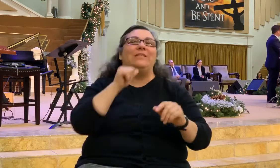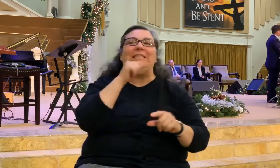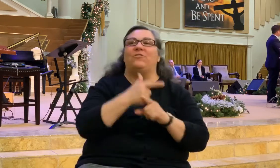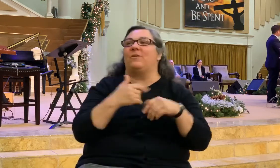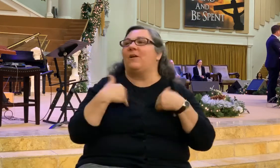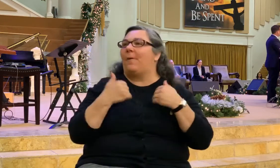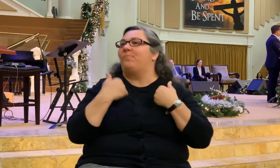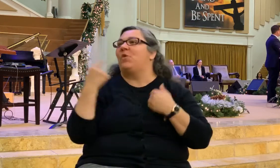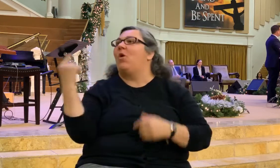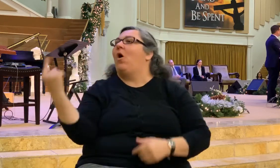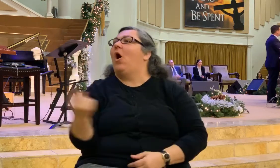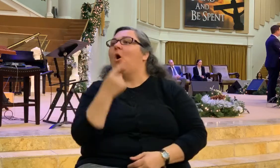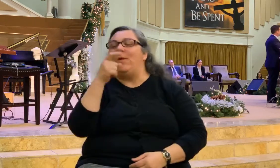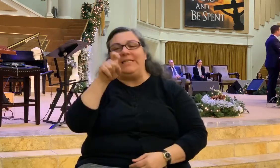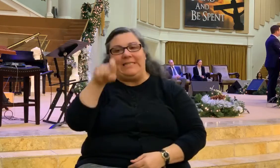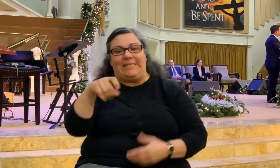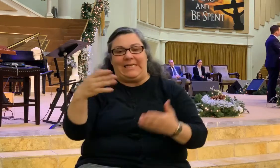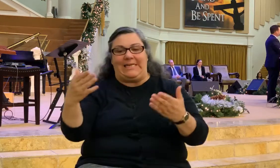go.